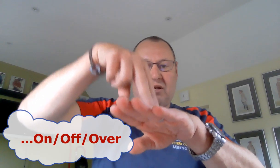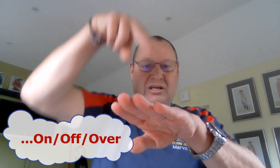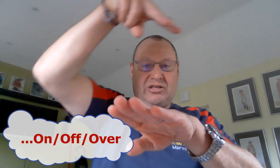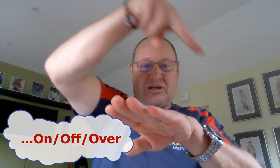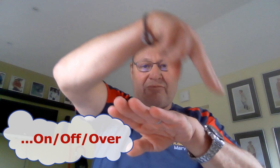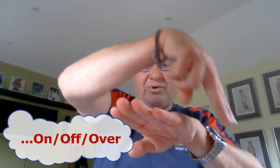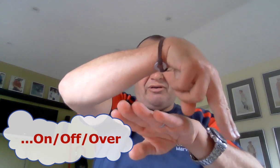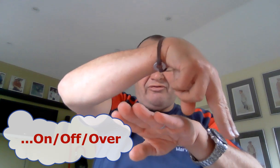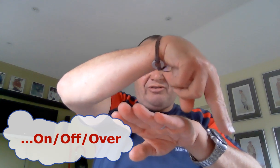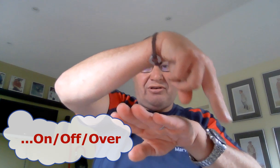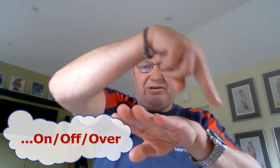Jump off.